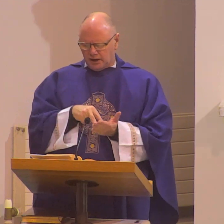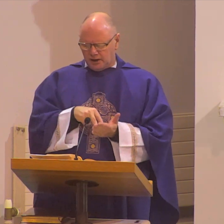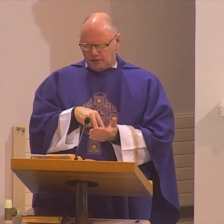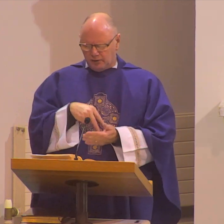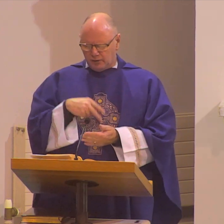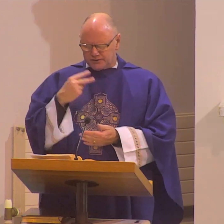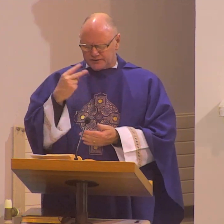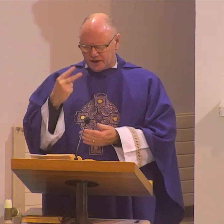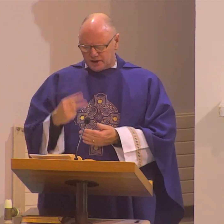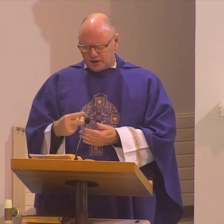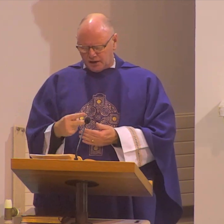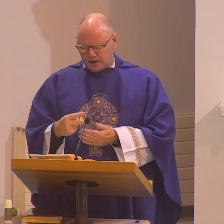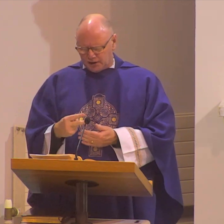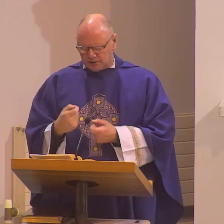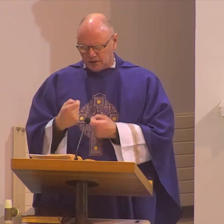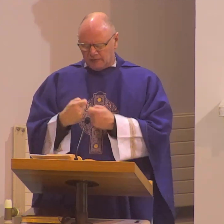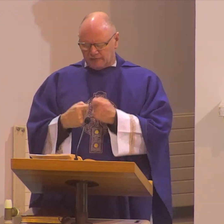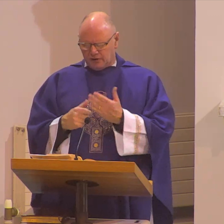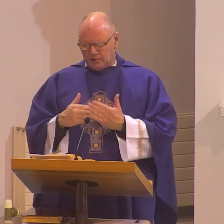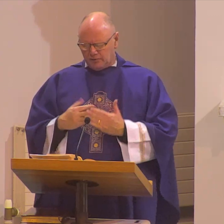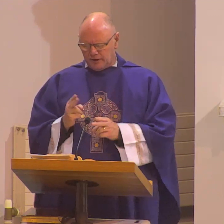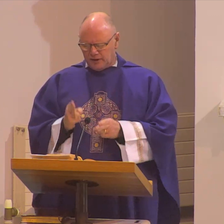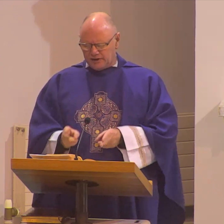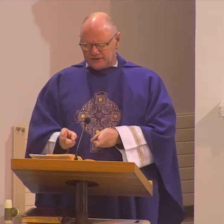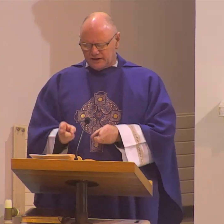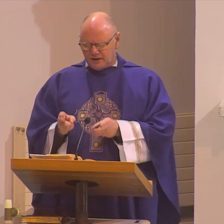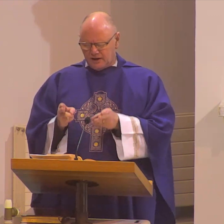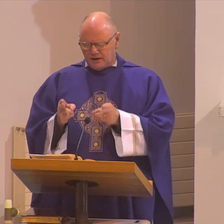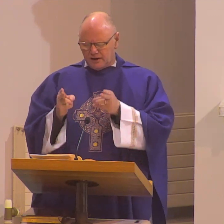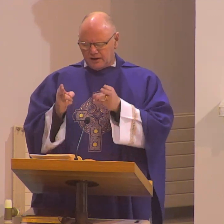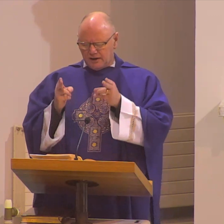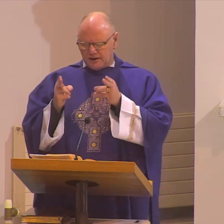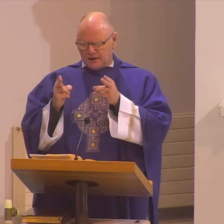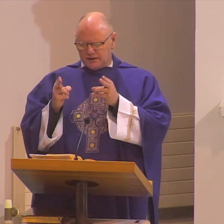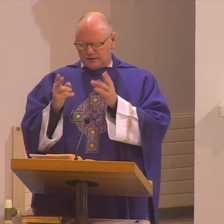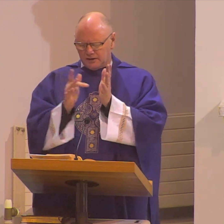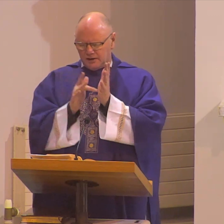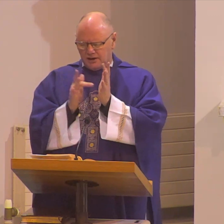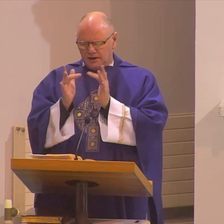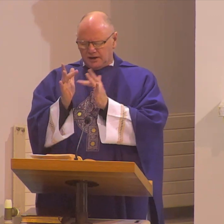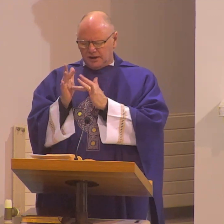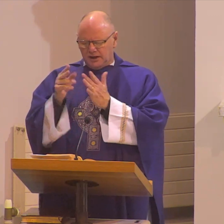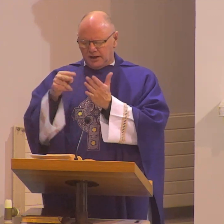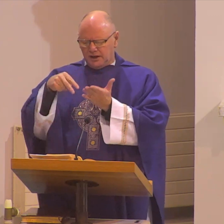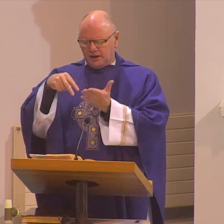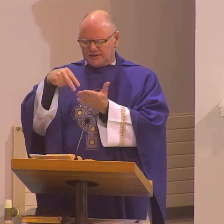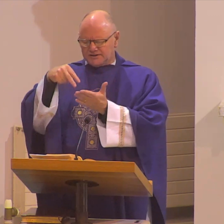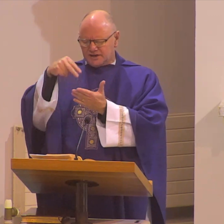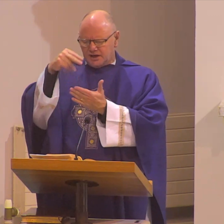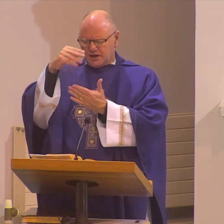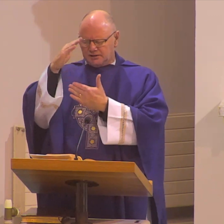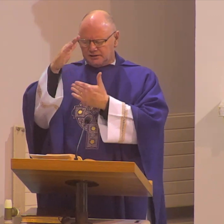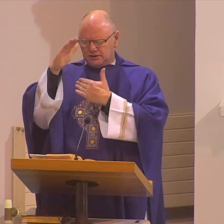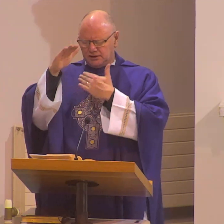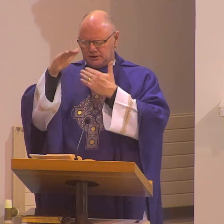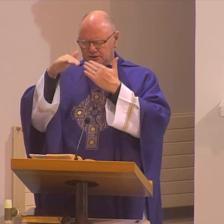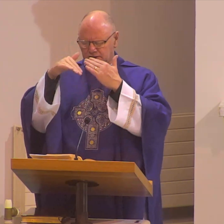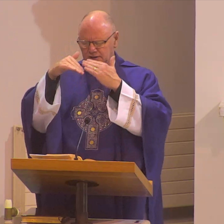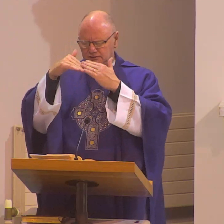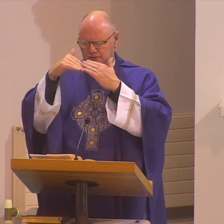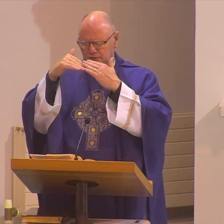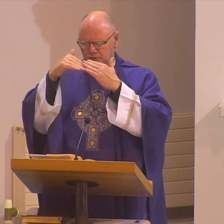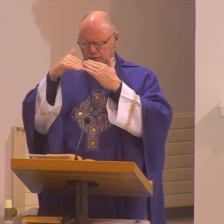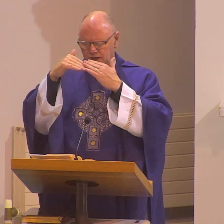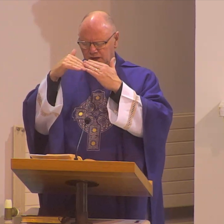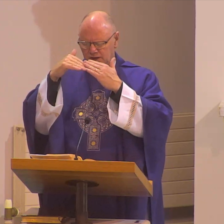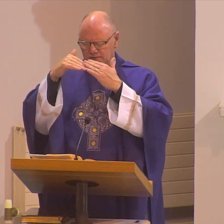he rose again from the dead. He ascended